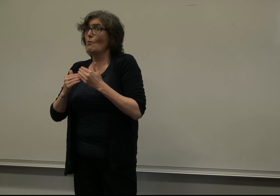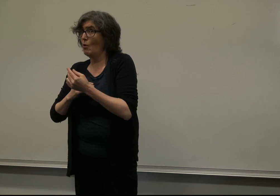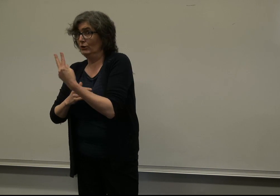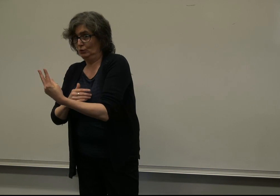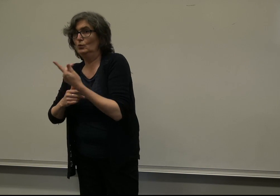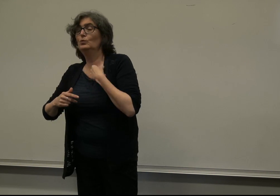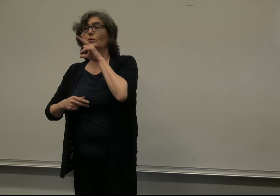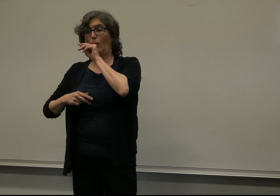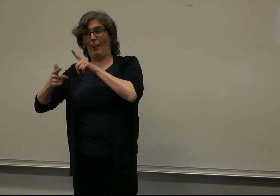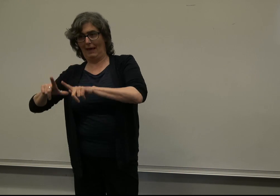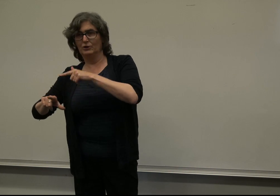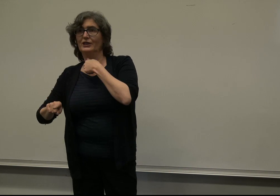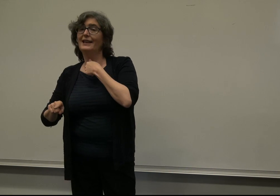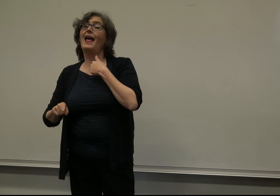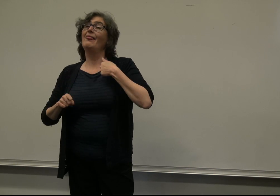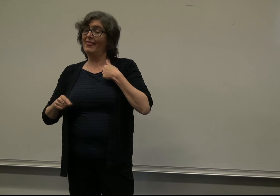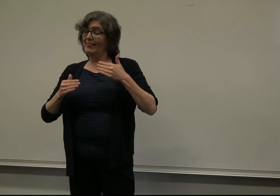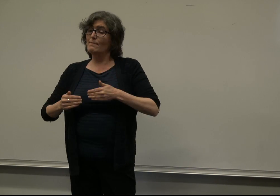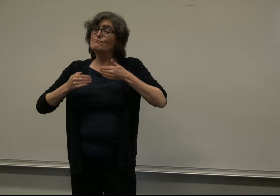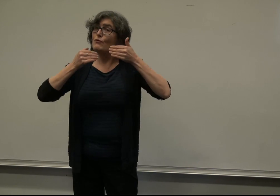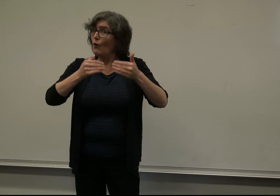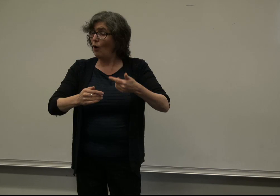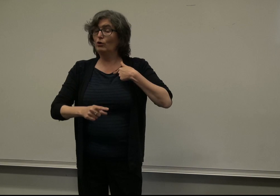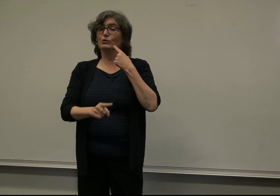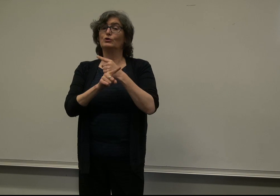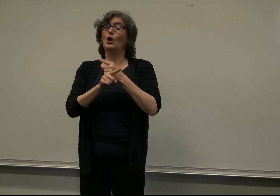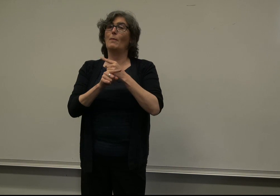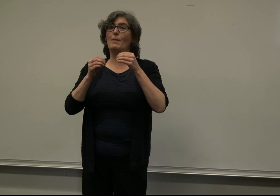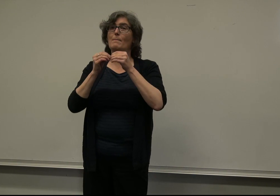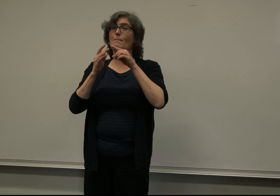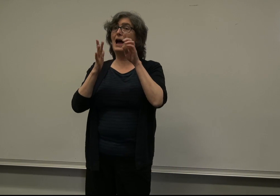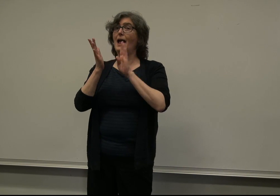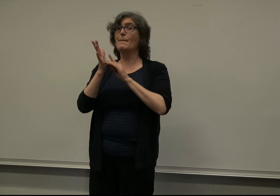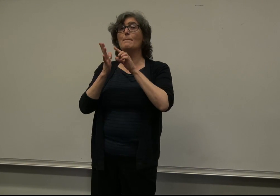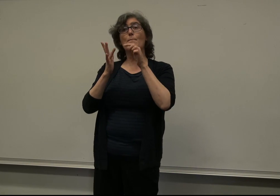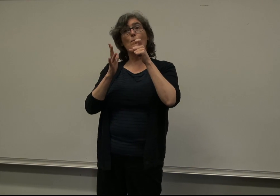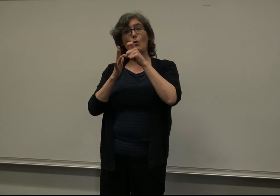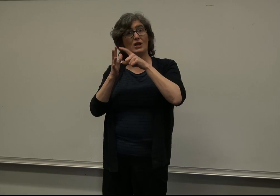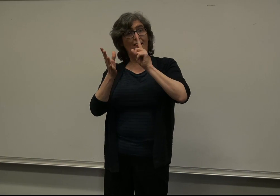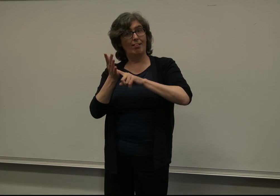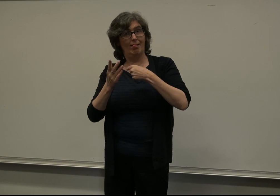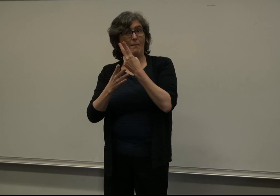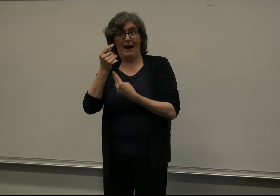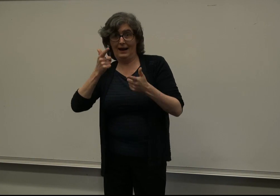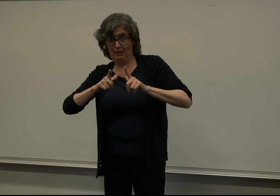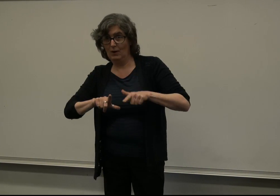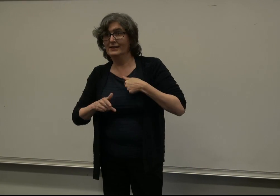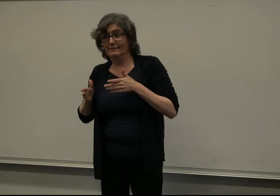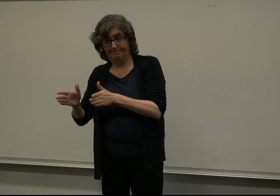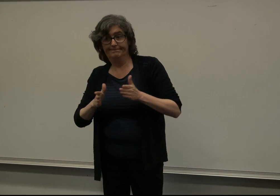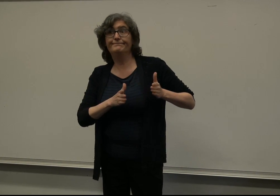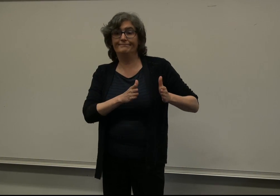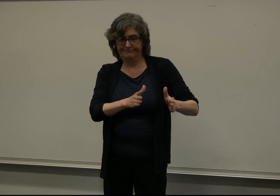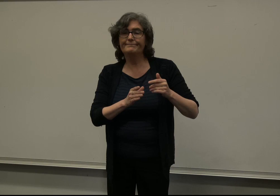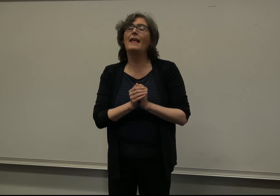is known about bimodal bilingualism, and in the end, I'll talk a little bit about a project that is